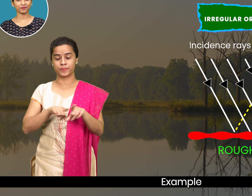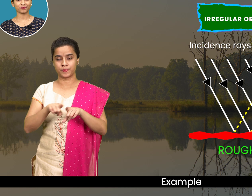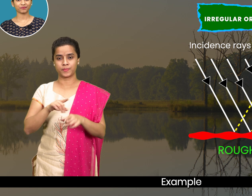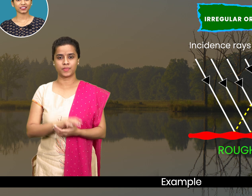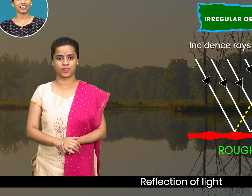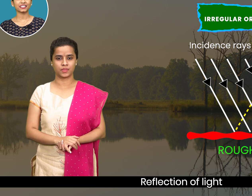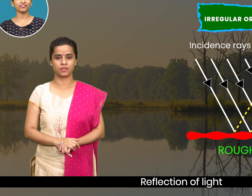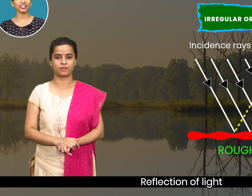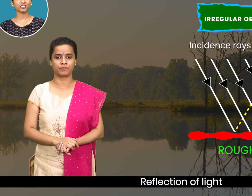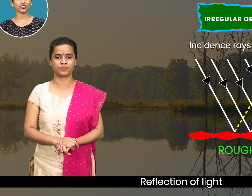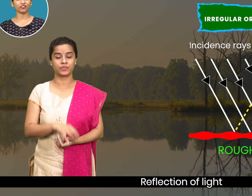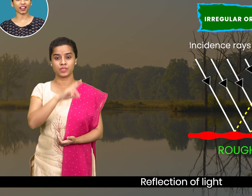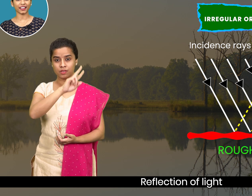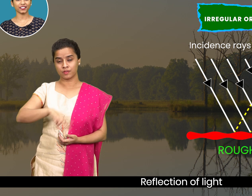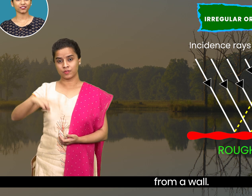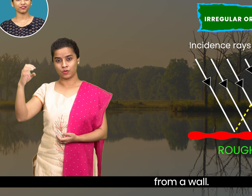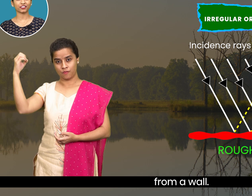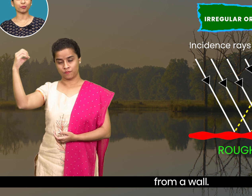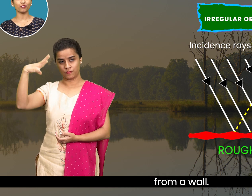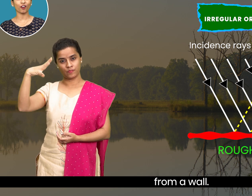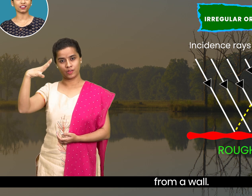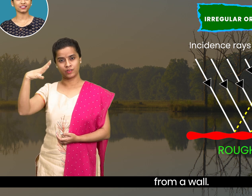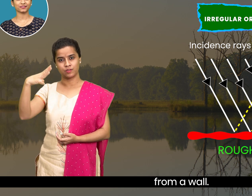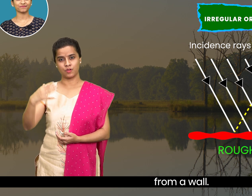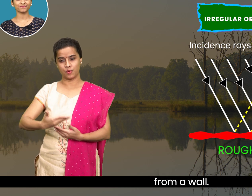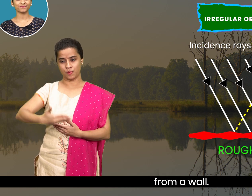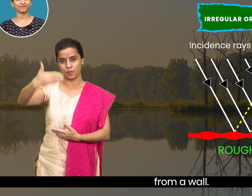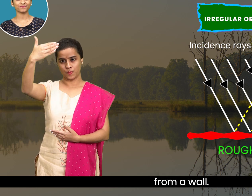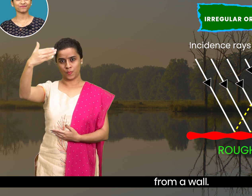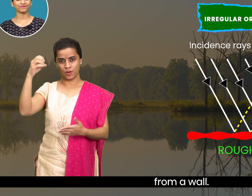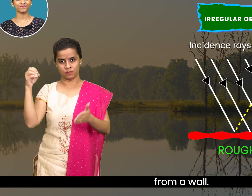Example, reflection of light from a wall.